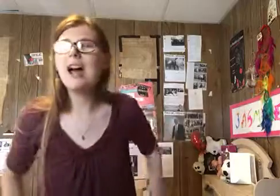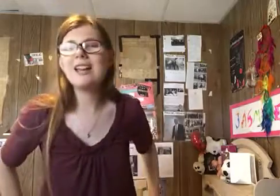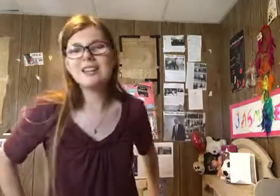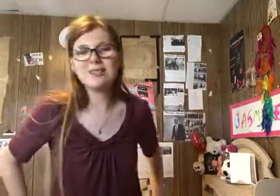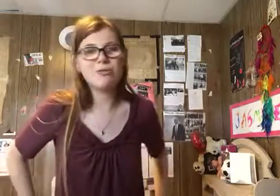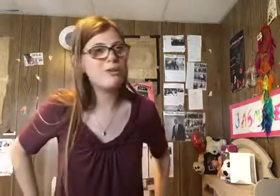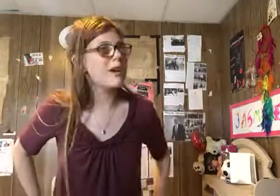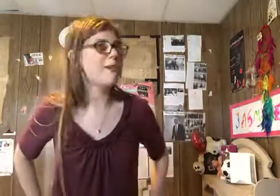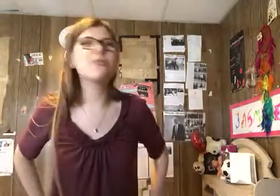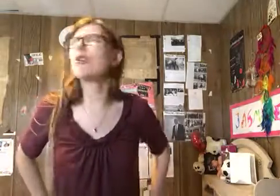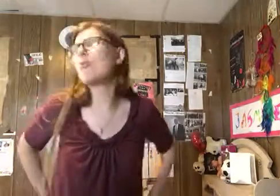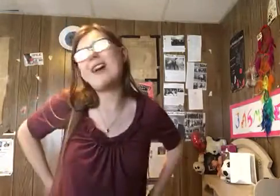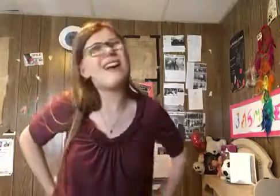I get stripped away.